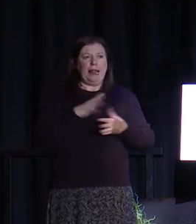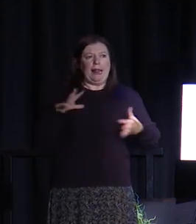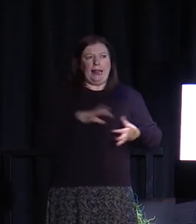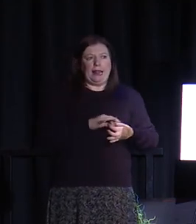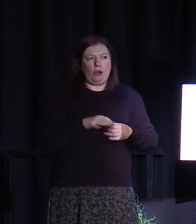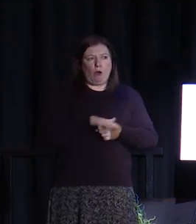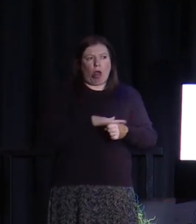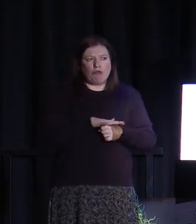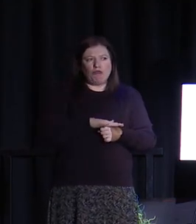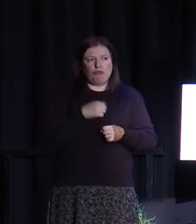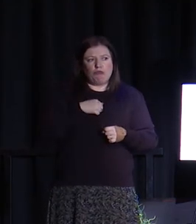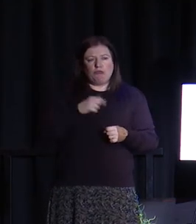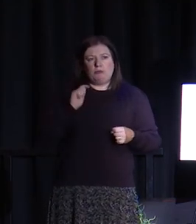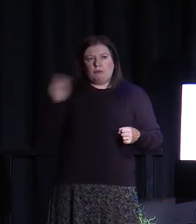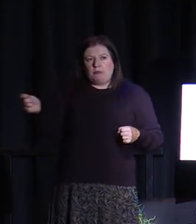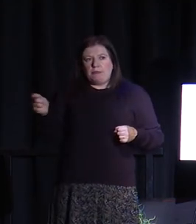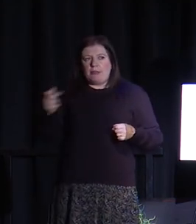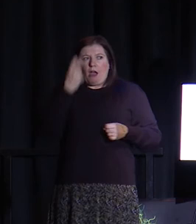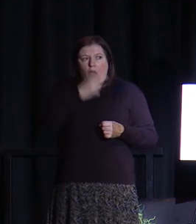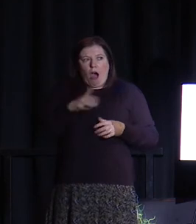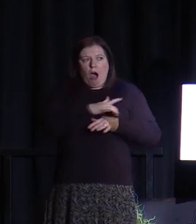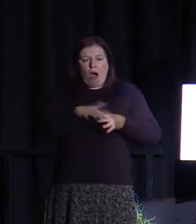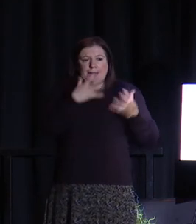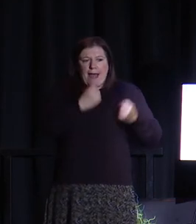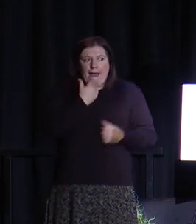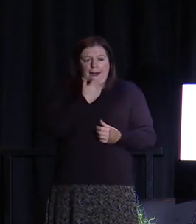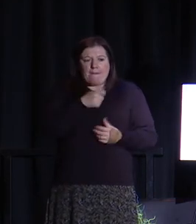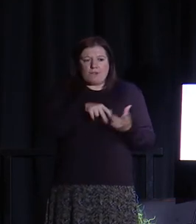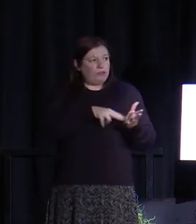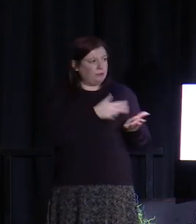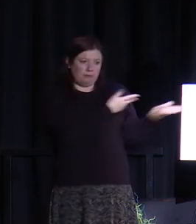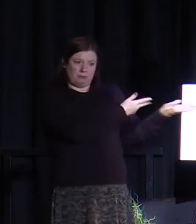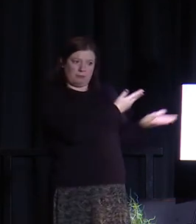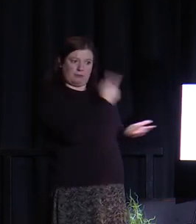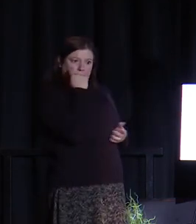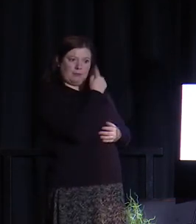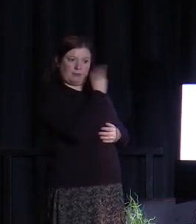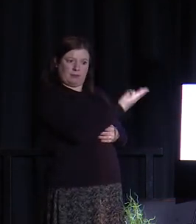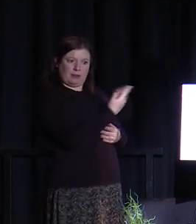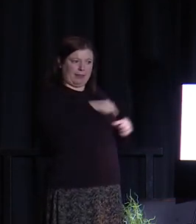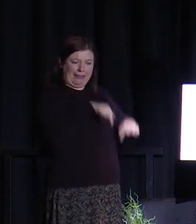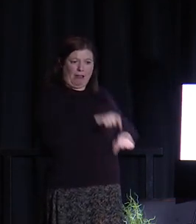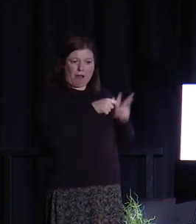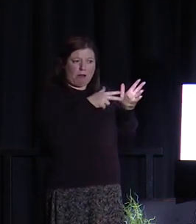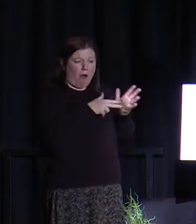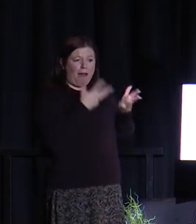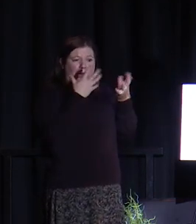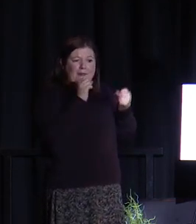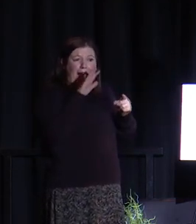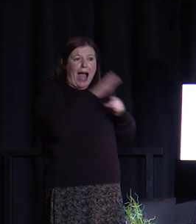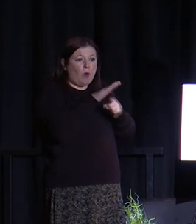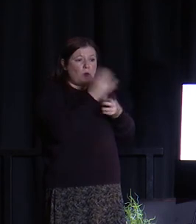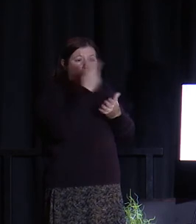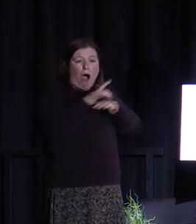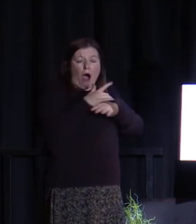is nothing without the arts sector that's already here. There's already, as our colleagues have mentioned, a really rich kind of outdoor arts sector, whether